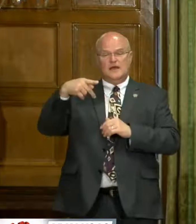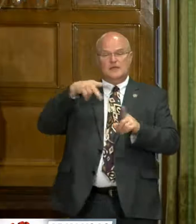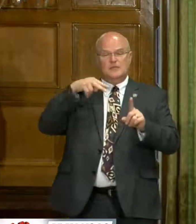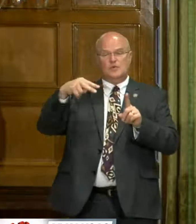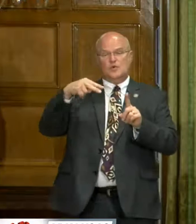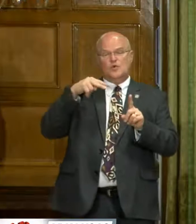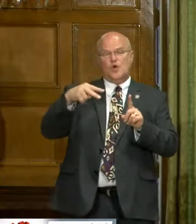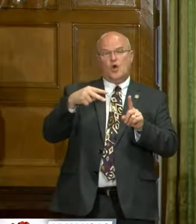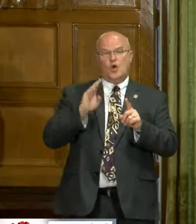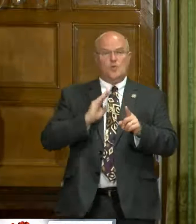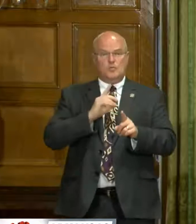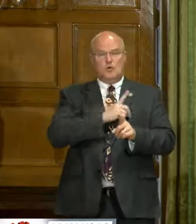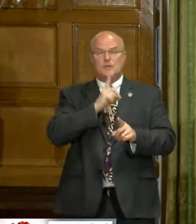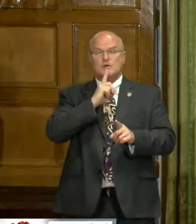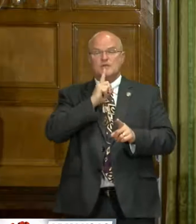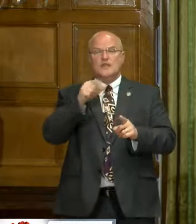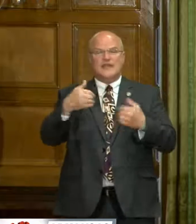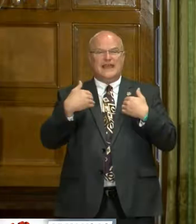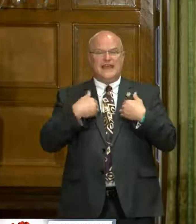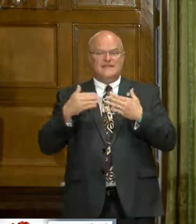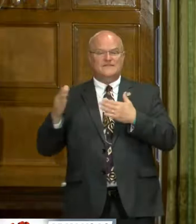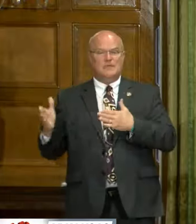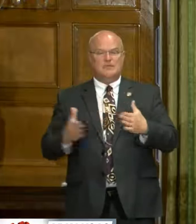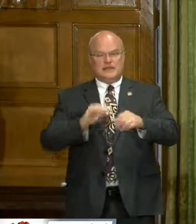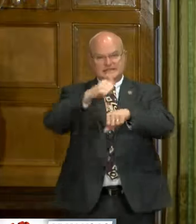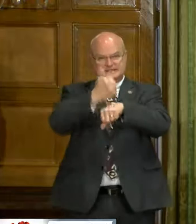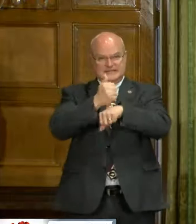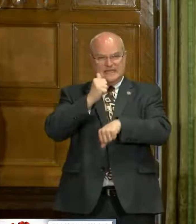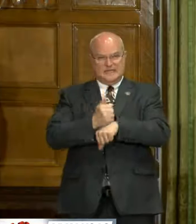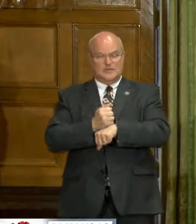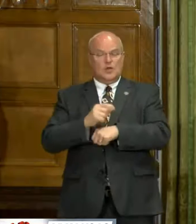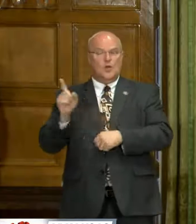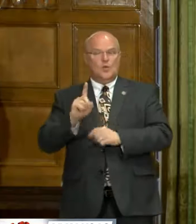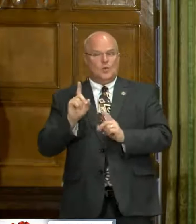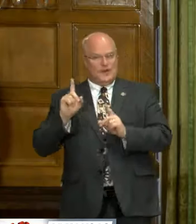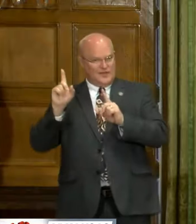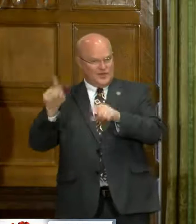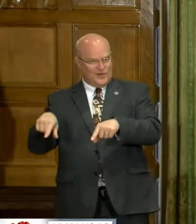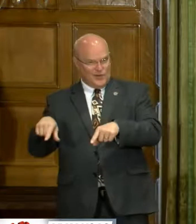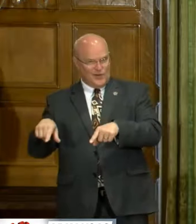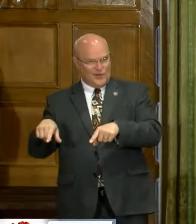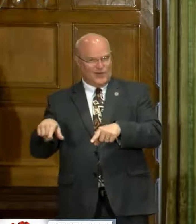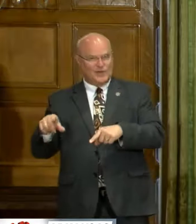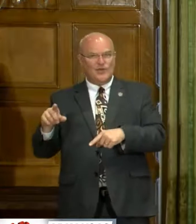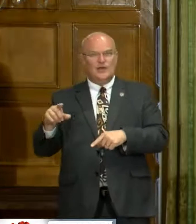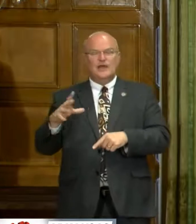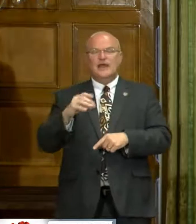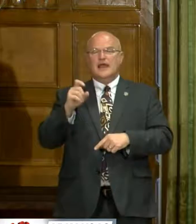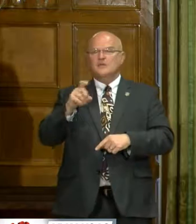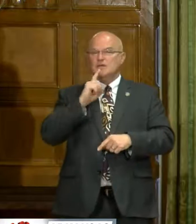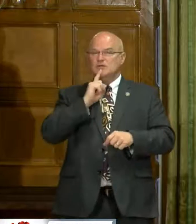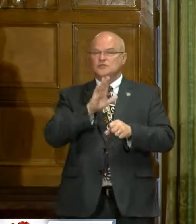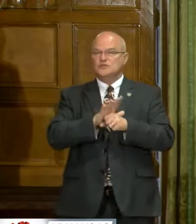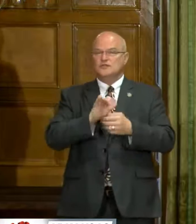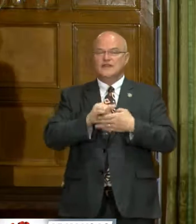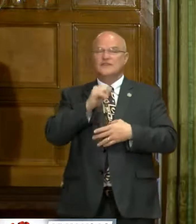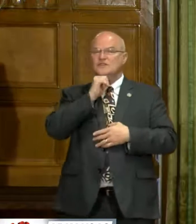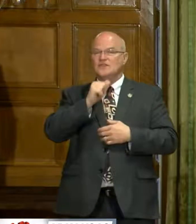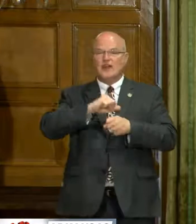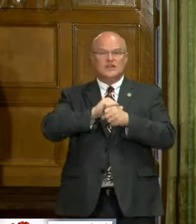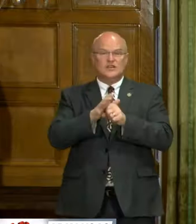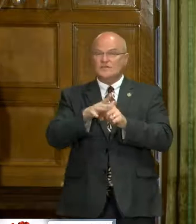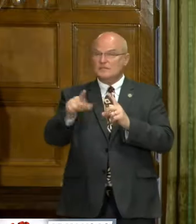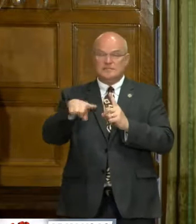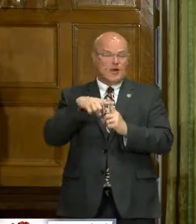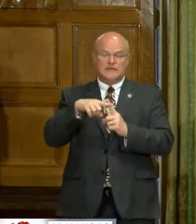parole board to make sure they have a plan in place as to where they're going. They have to be assured that they're not